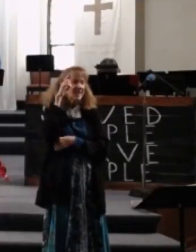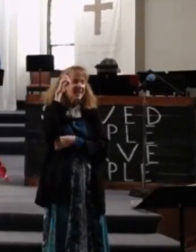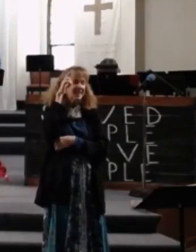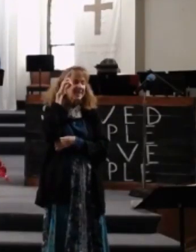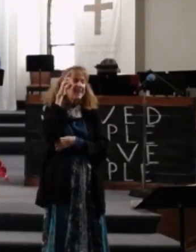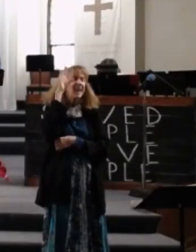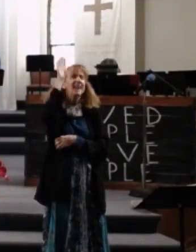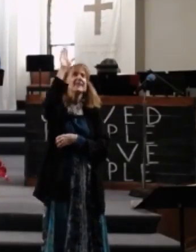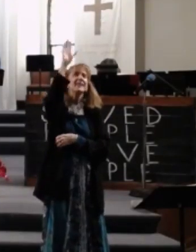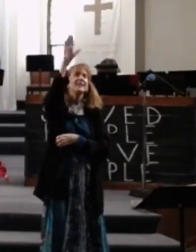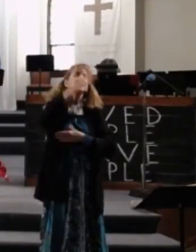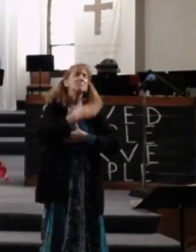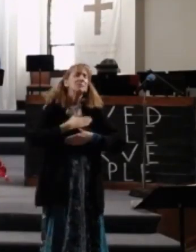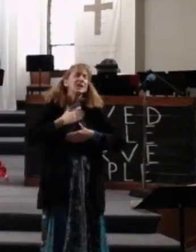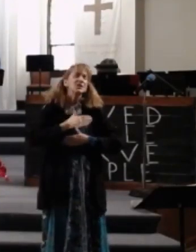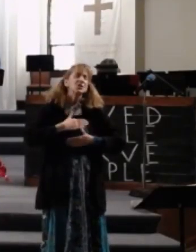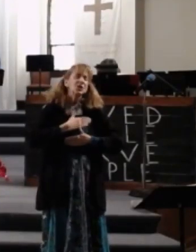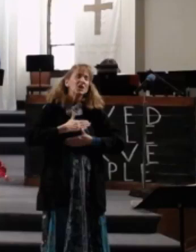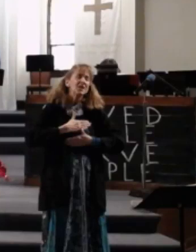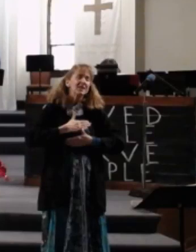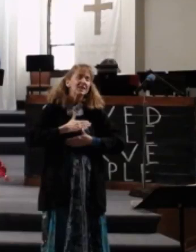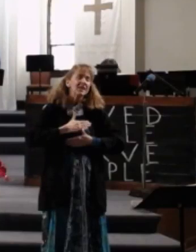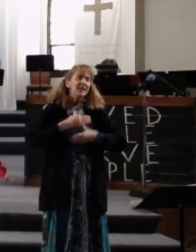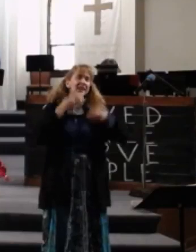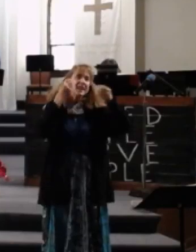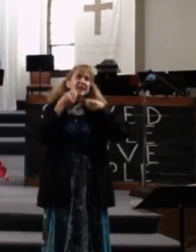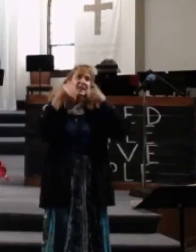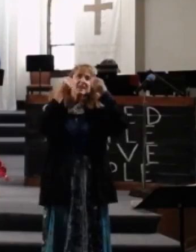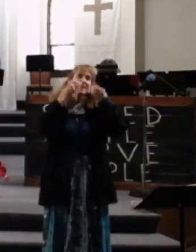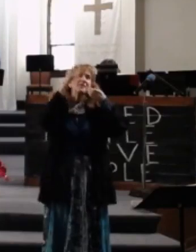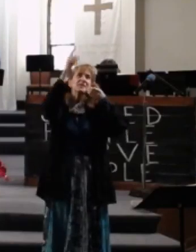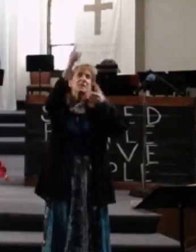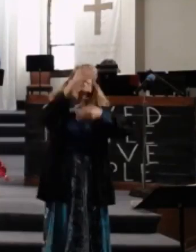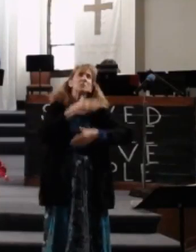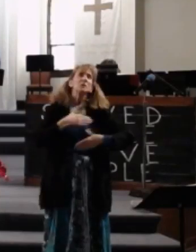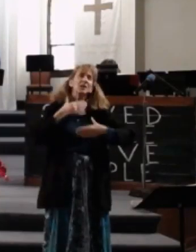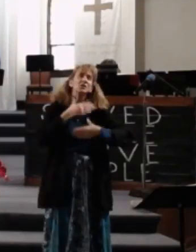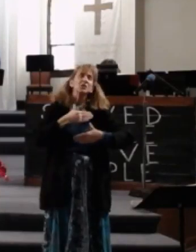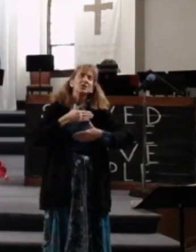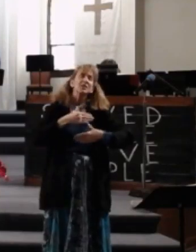and his pleasure. And it brings him pleasure when we